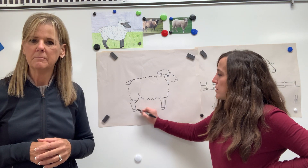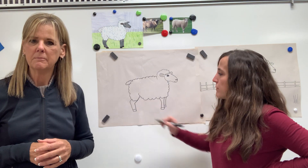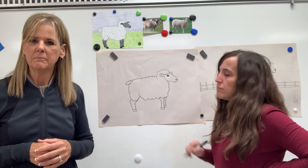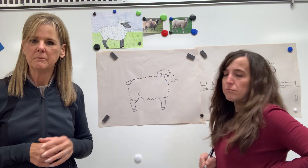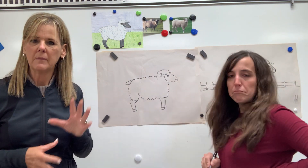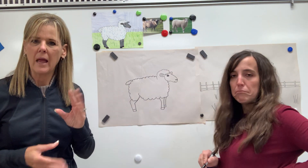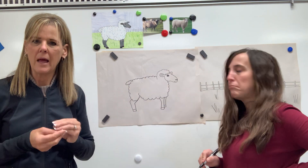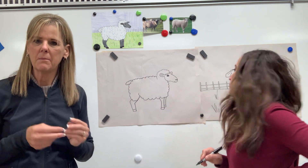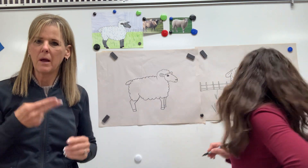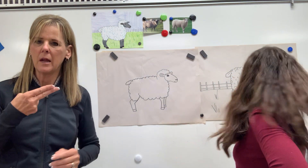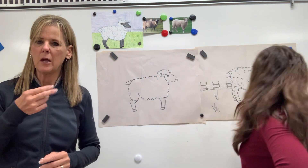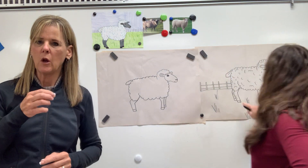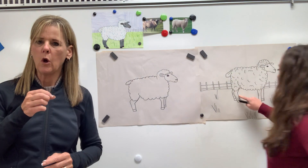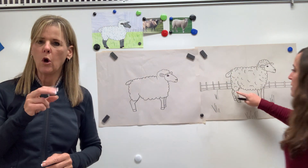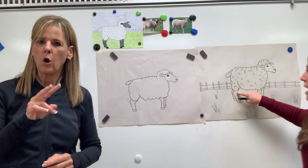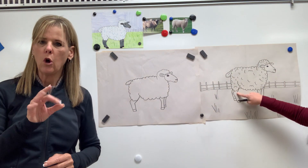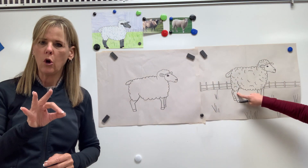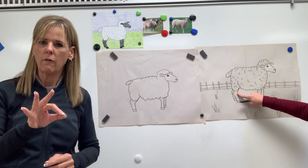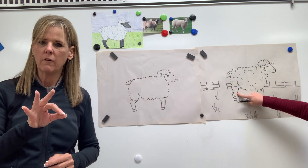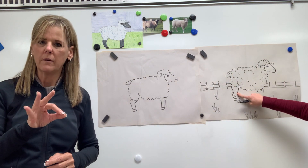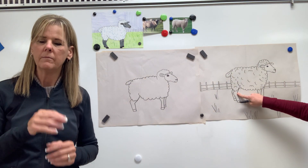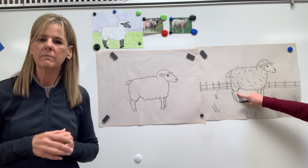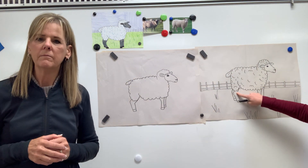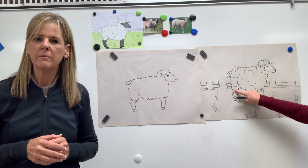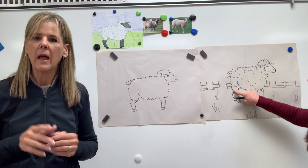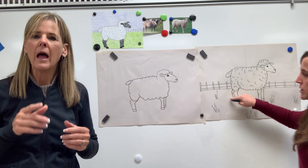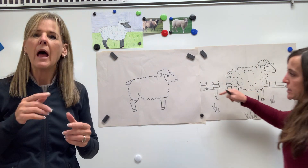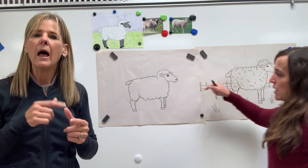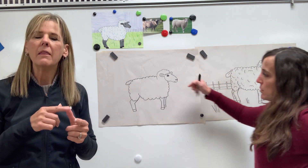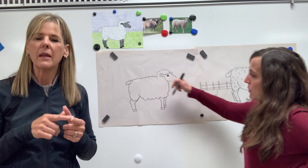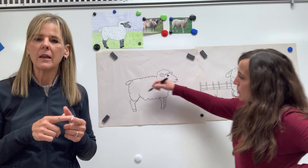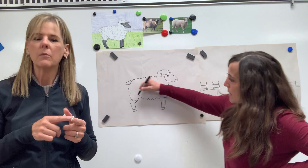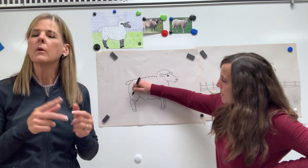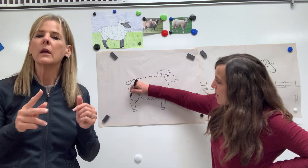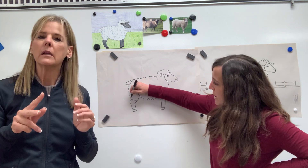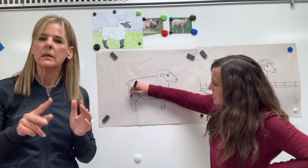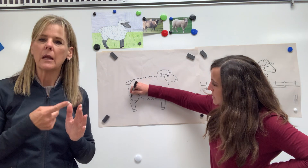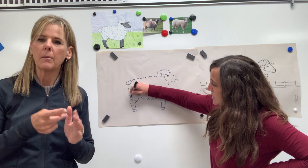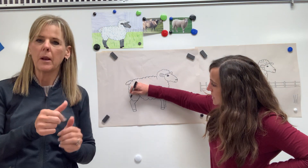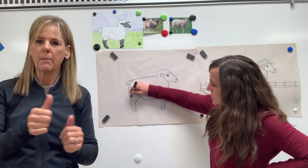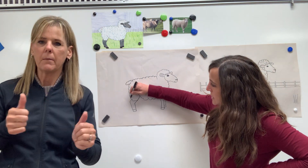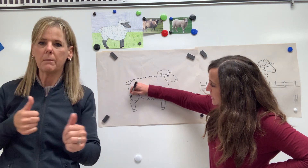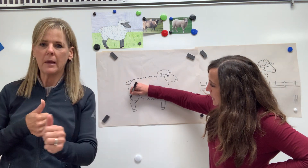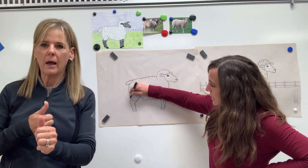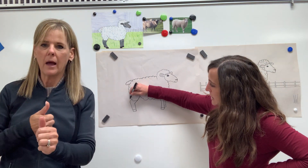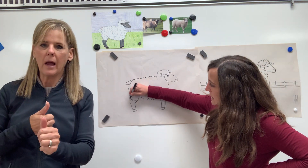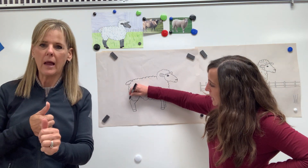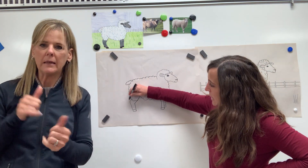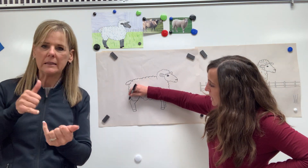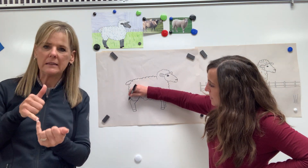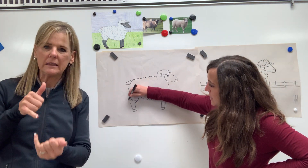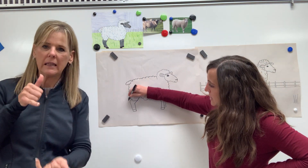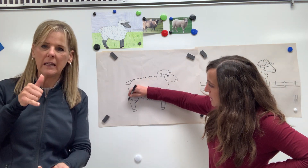hoof. Then again, friends, we're gonna just double it right behind. Skinny, skinny, I'm gonna double